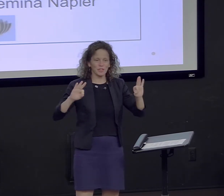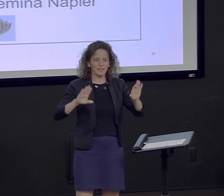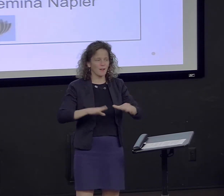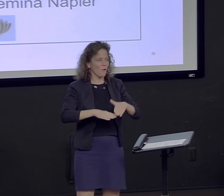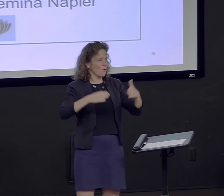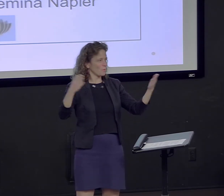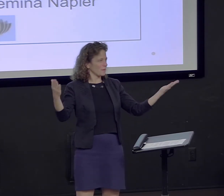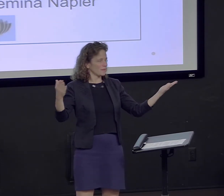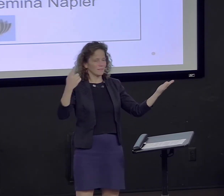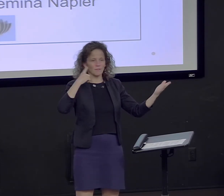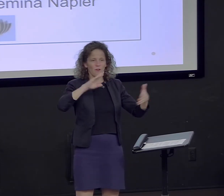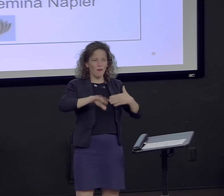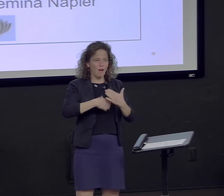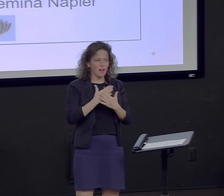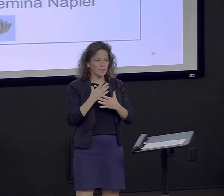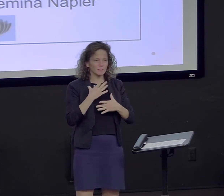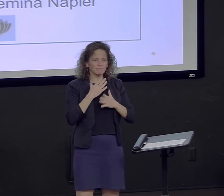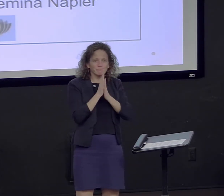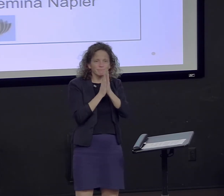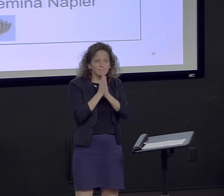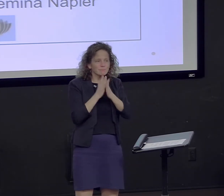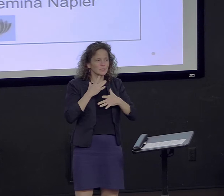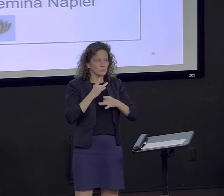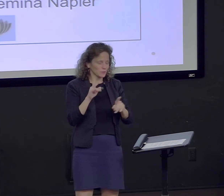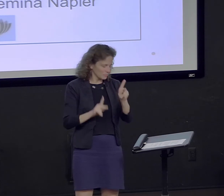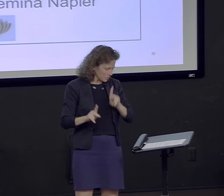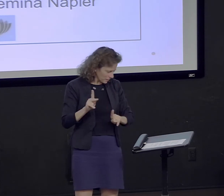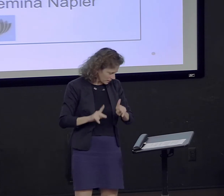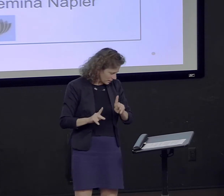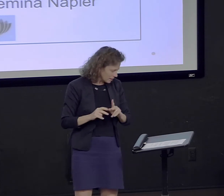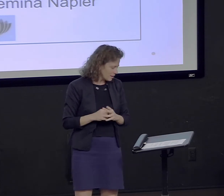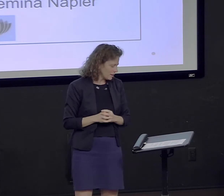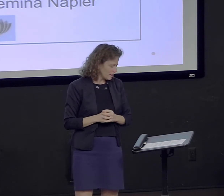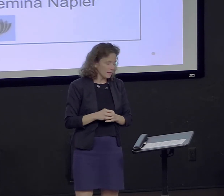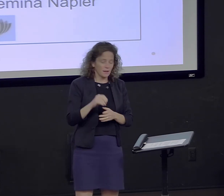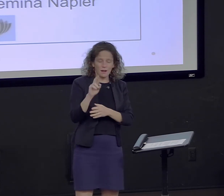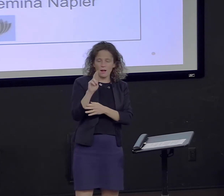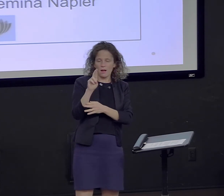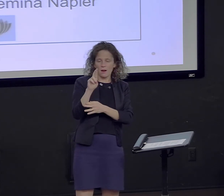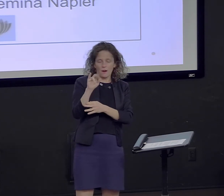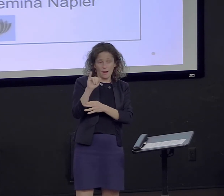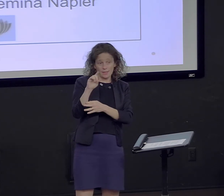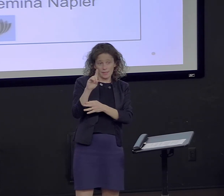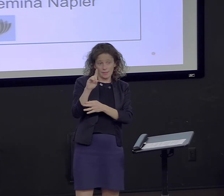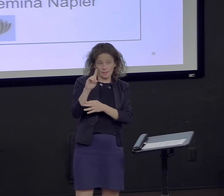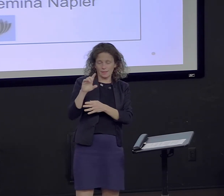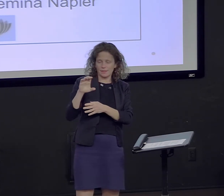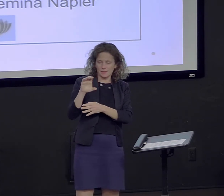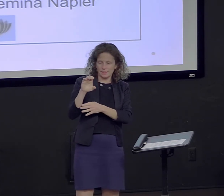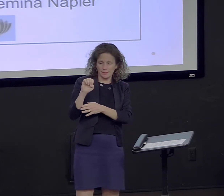These lectures are free and open to the community, to anyone who is interested.